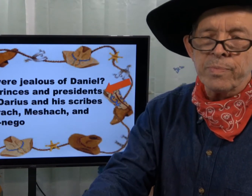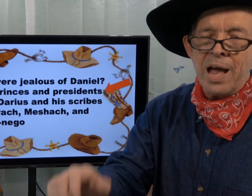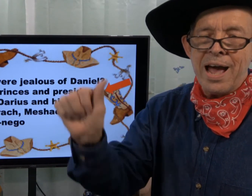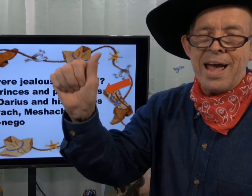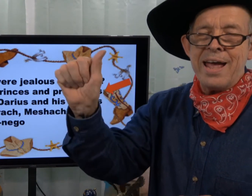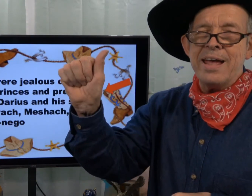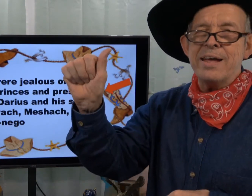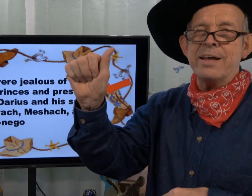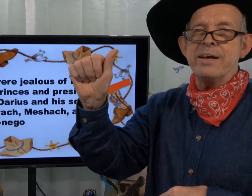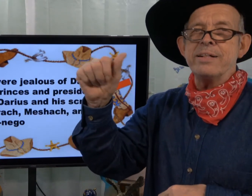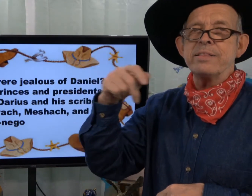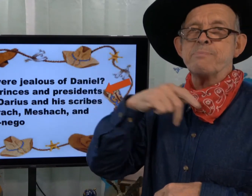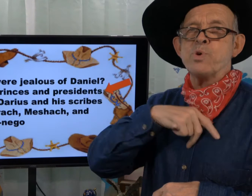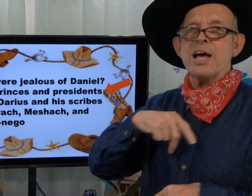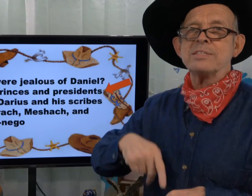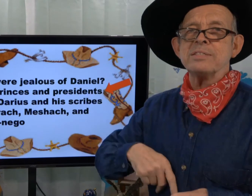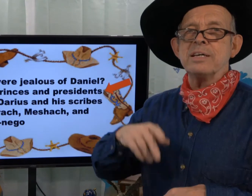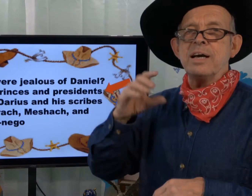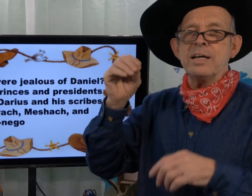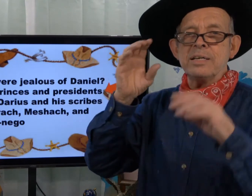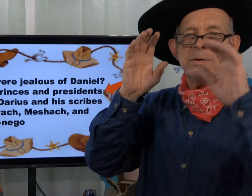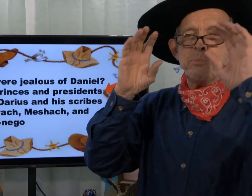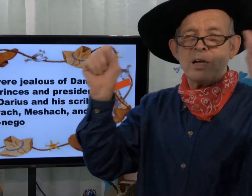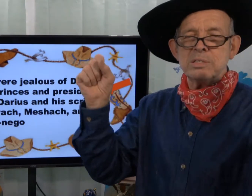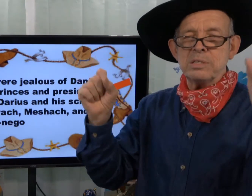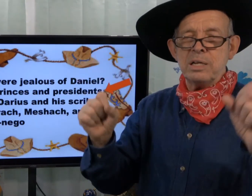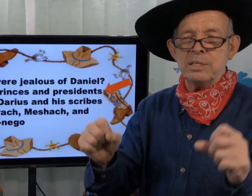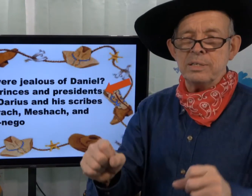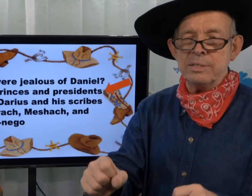A, the press and practicing.